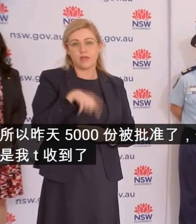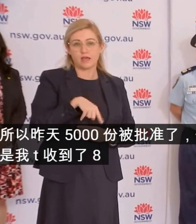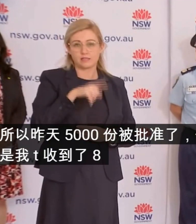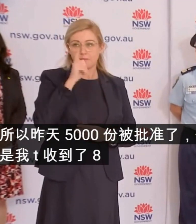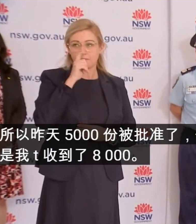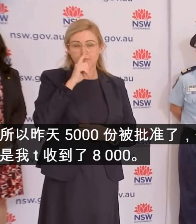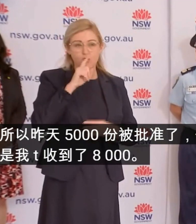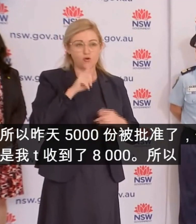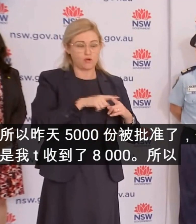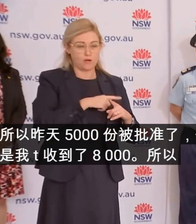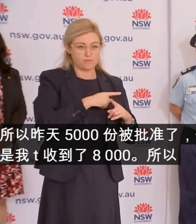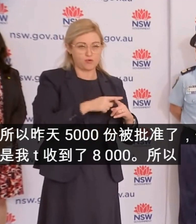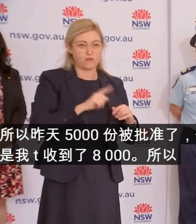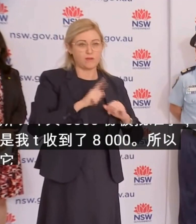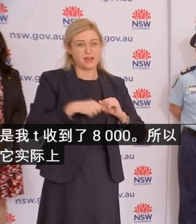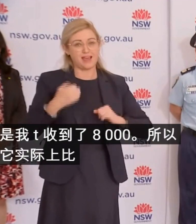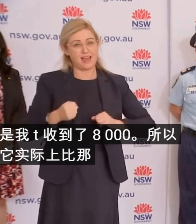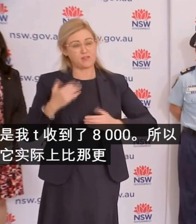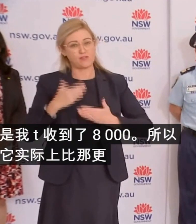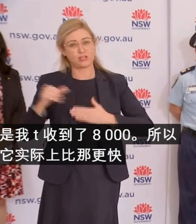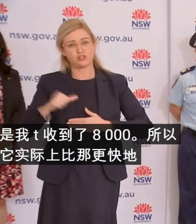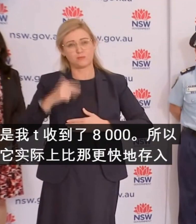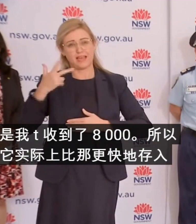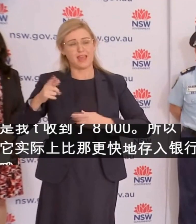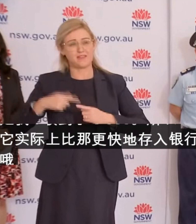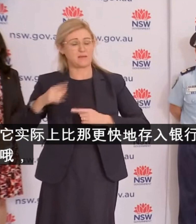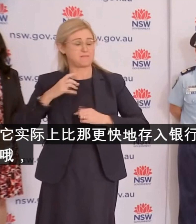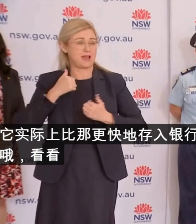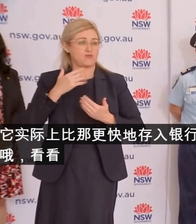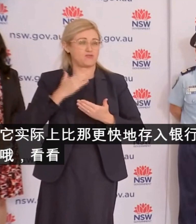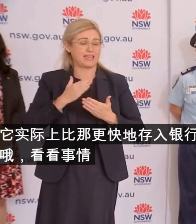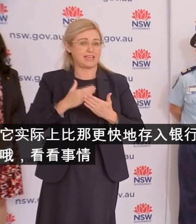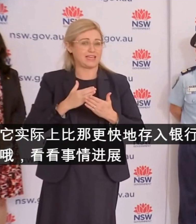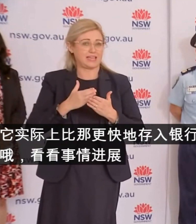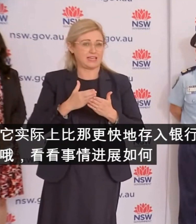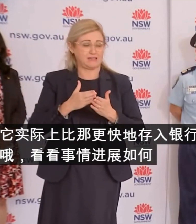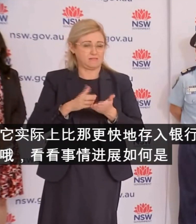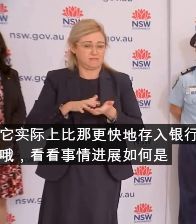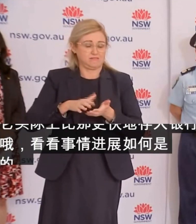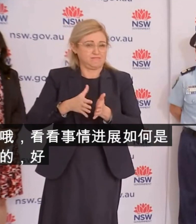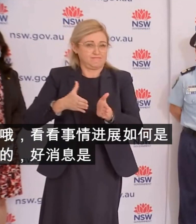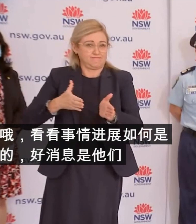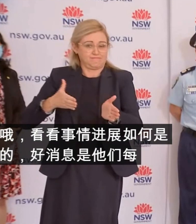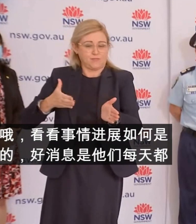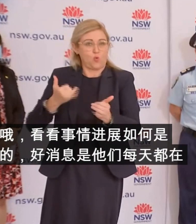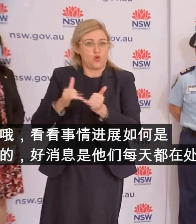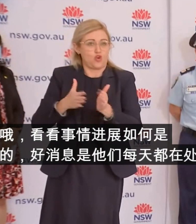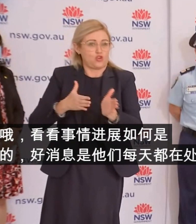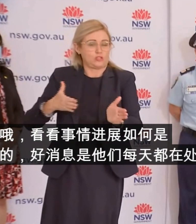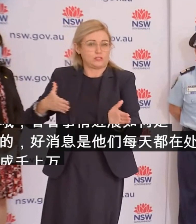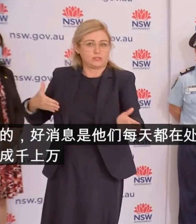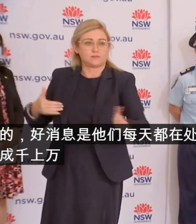of 8,000. So it's actually banking up faster than how are things going in clearing? Yeah, the good news is